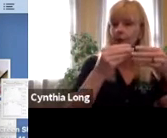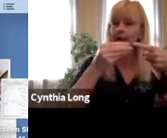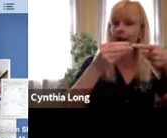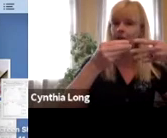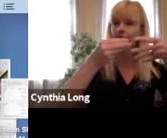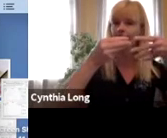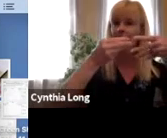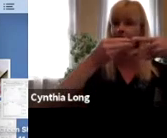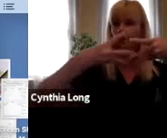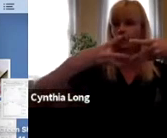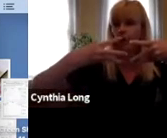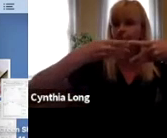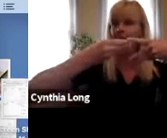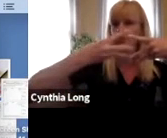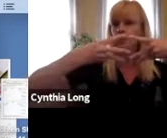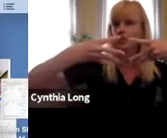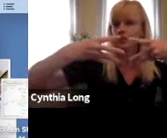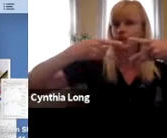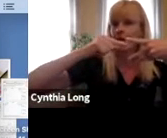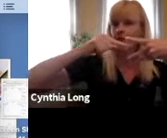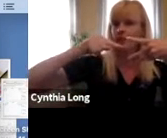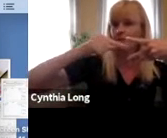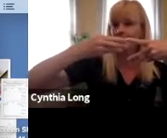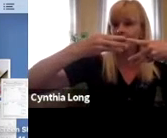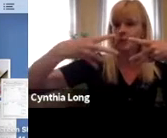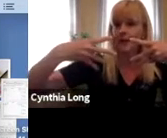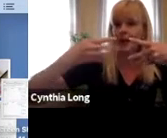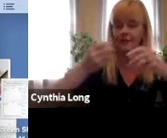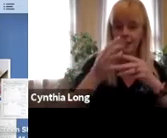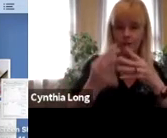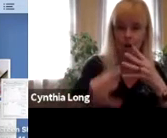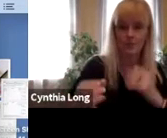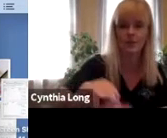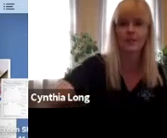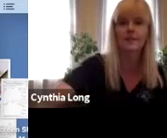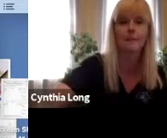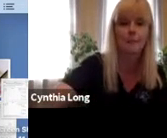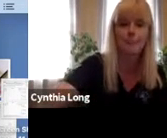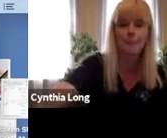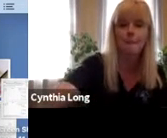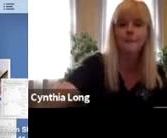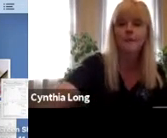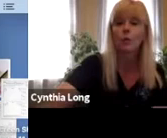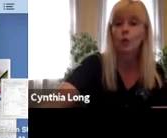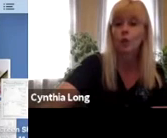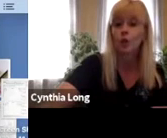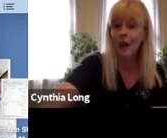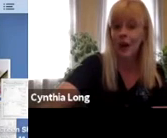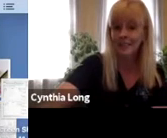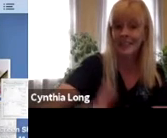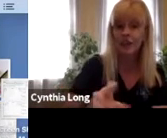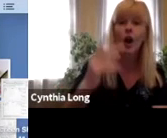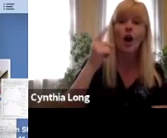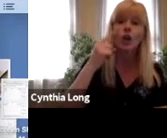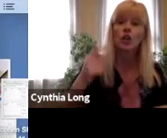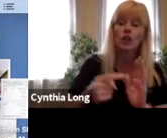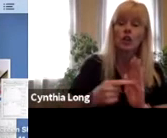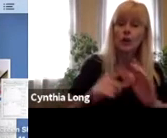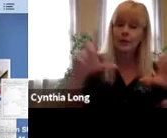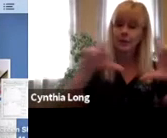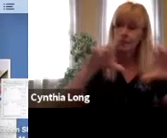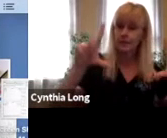you click on that one, it actually has drop down just from this one. It has several options. When you come in